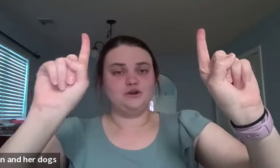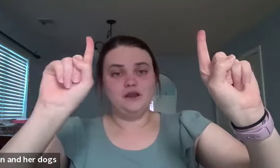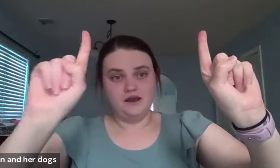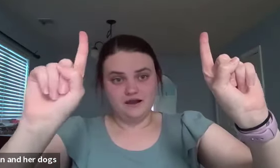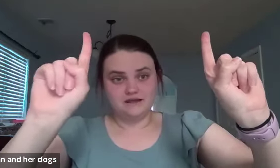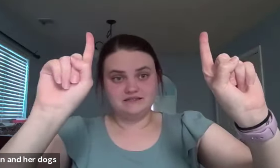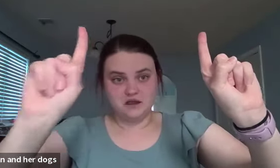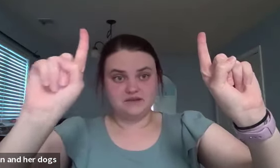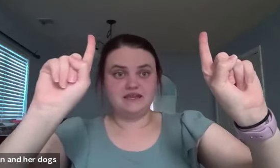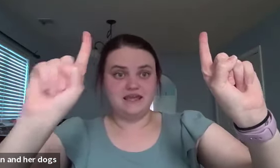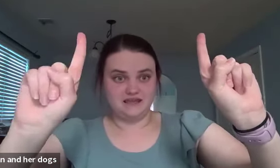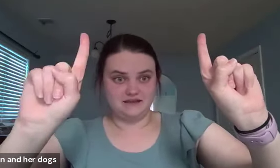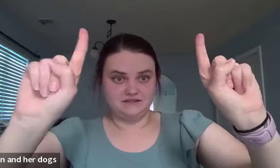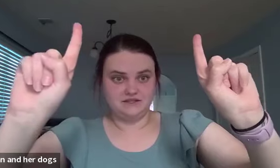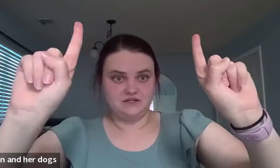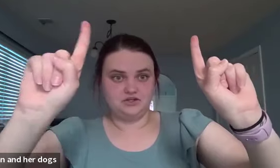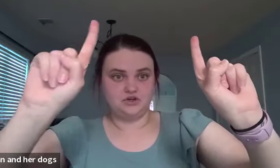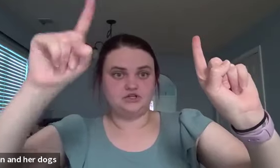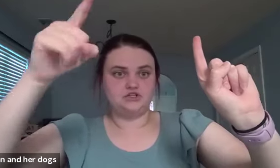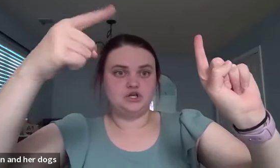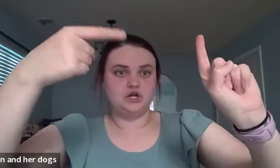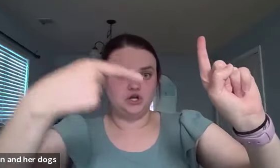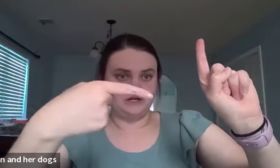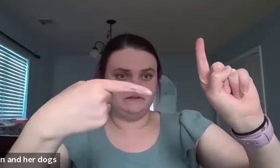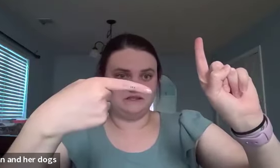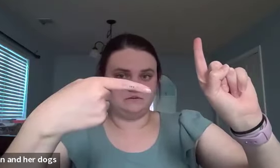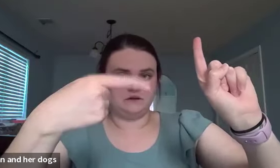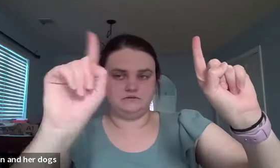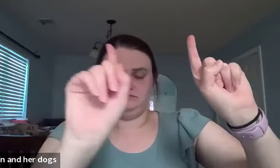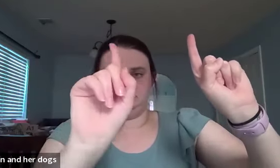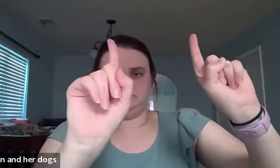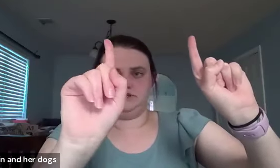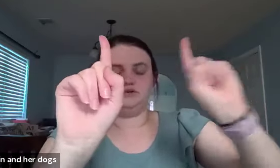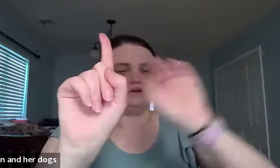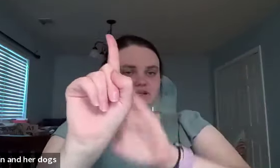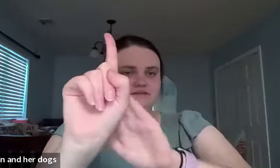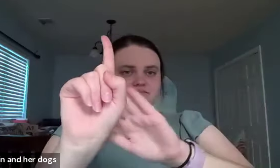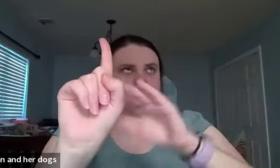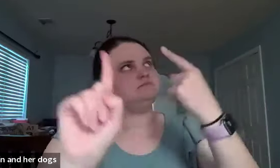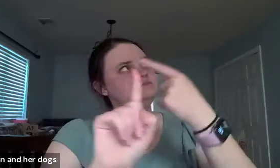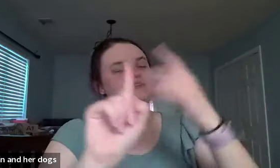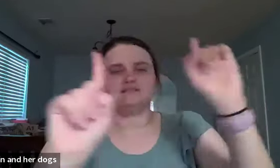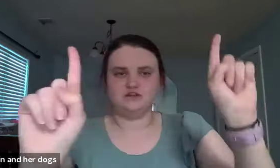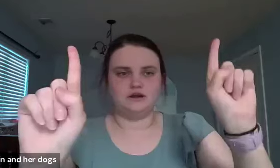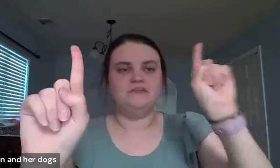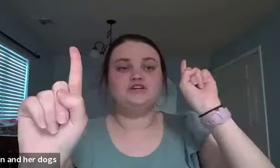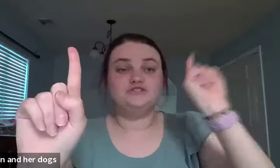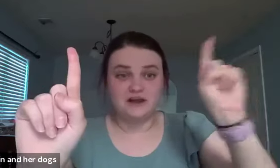Your non-dominant hand, you're going to turn it this way. Nope, you're going to leave it. Yes, sorry. Your